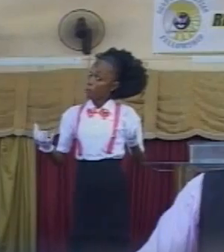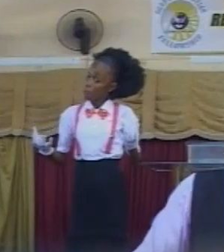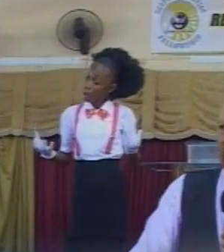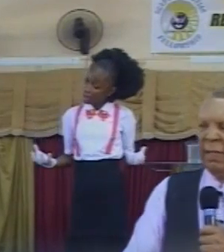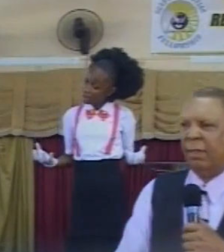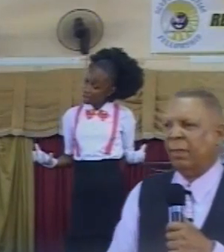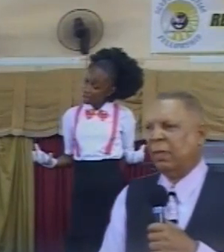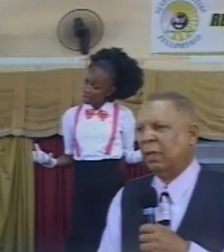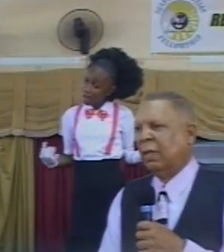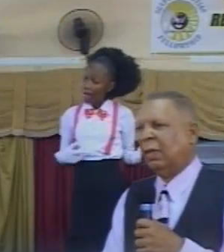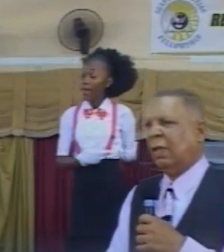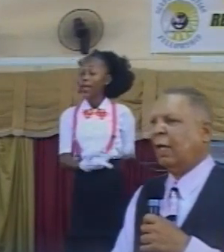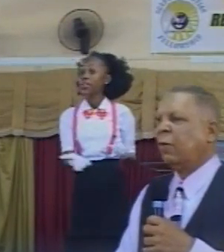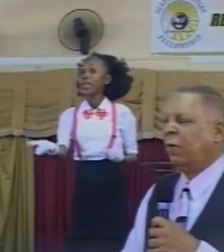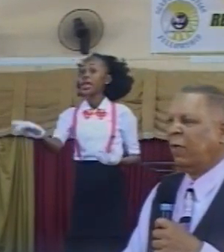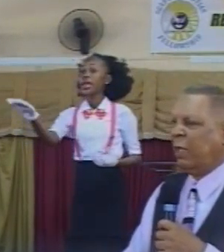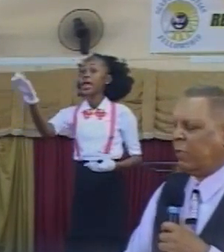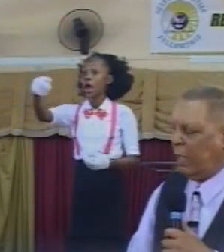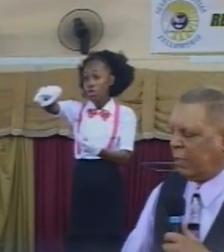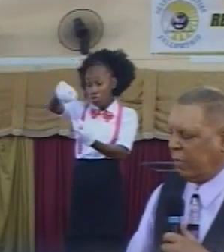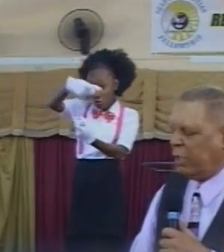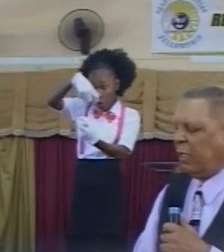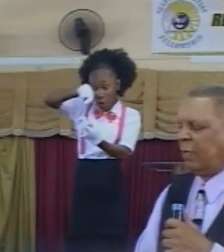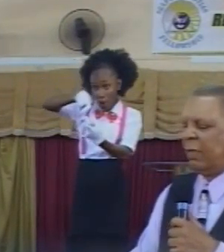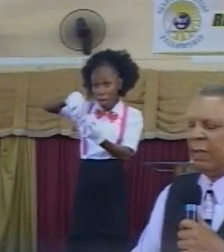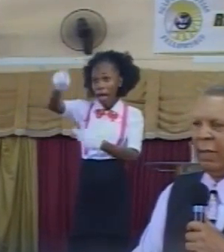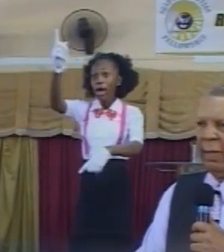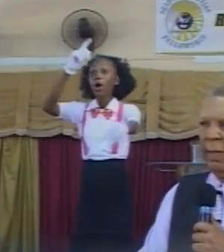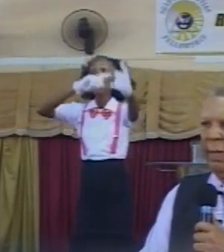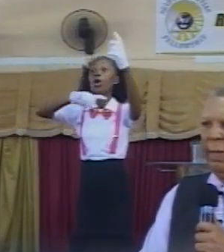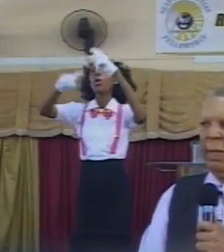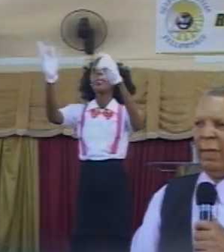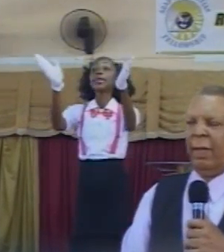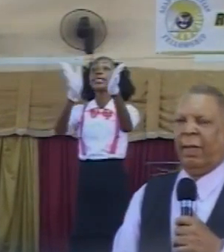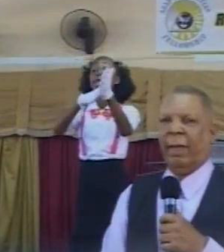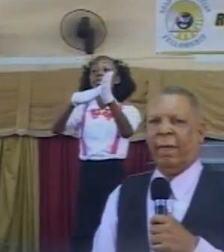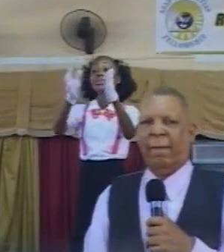they turned against him and turned to the insurrectionist,